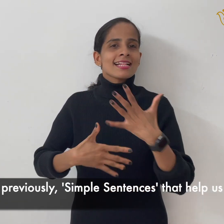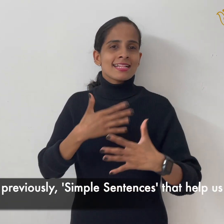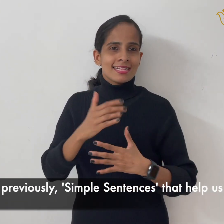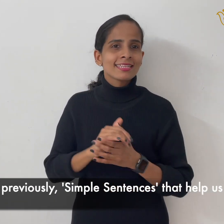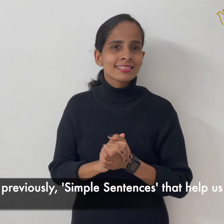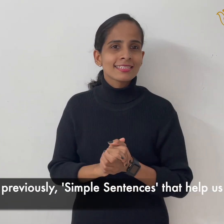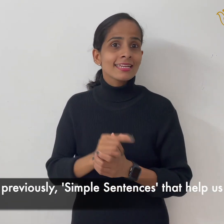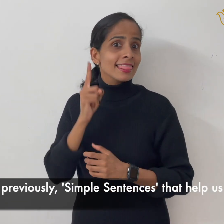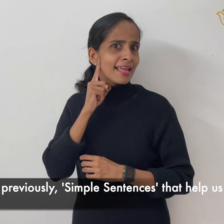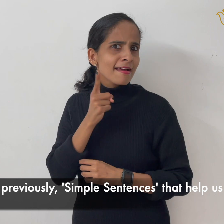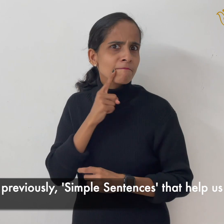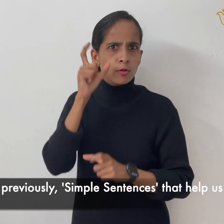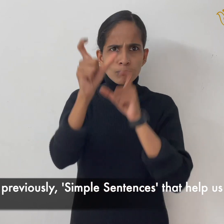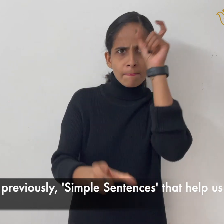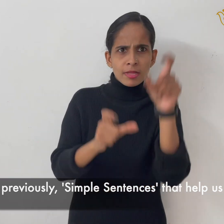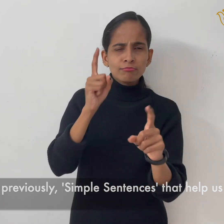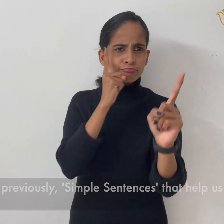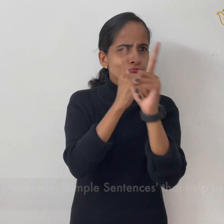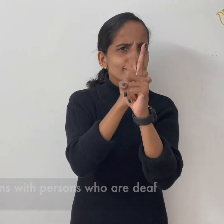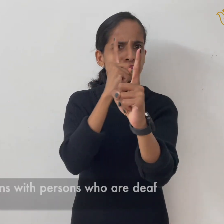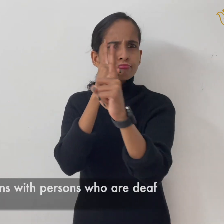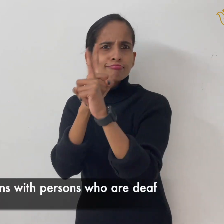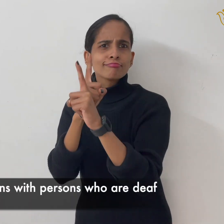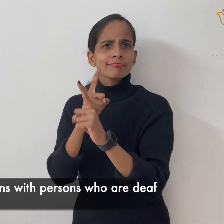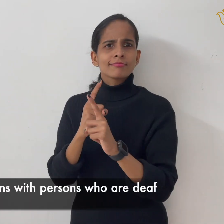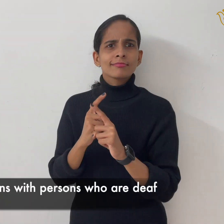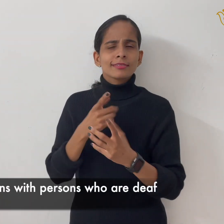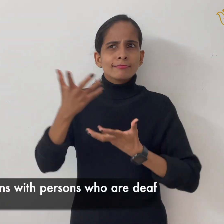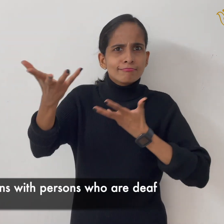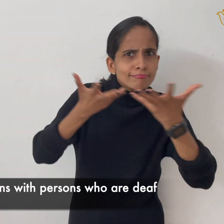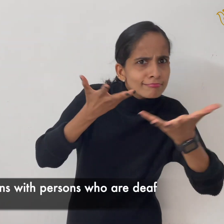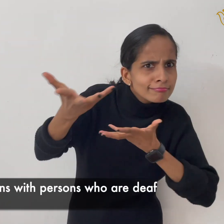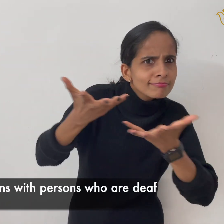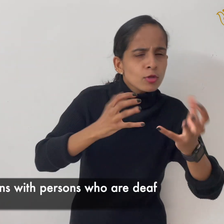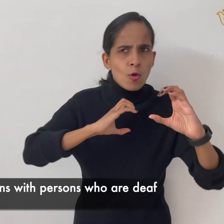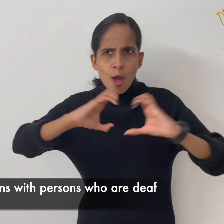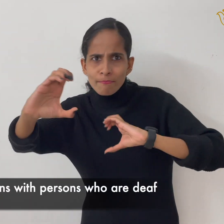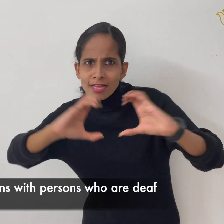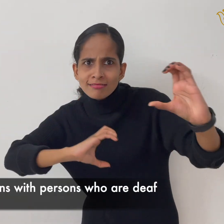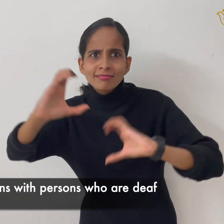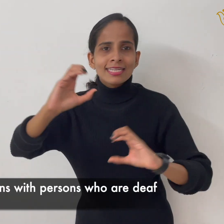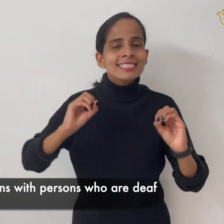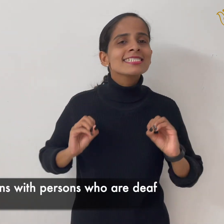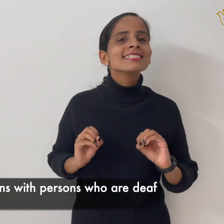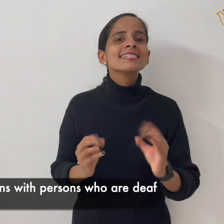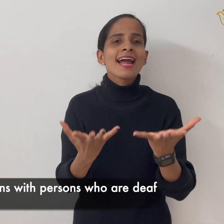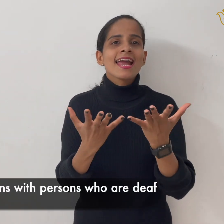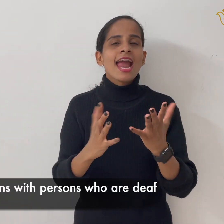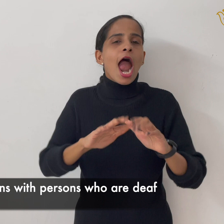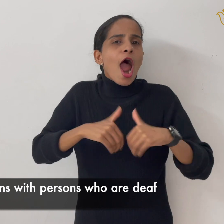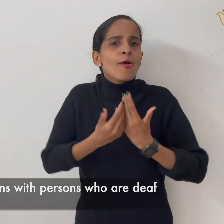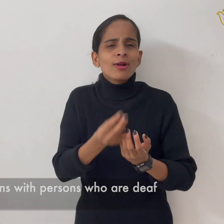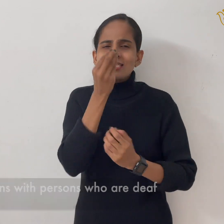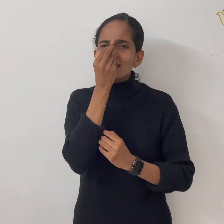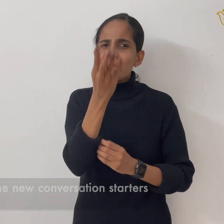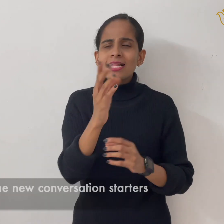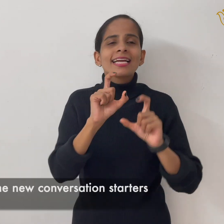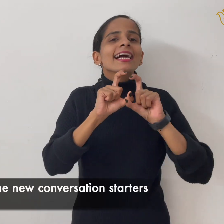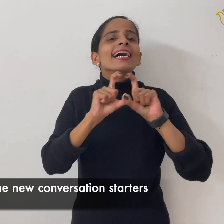sentences that help us in our communications with persons who are deaf. So, we